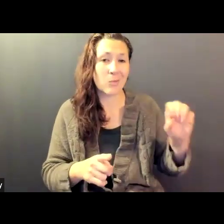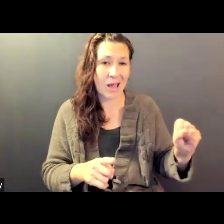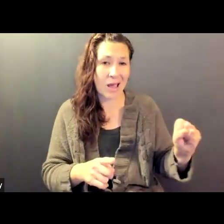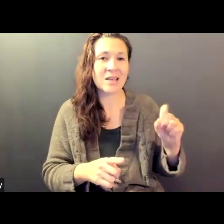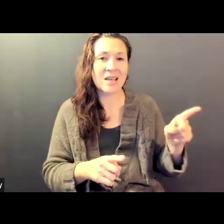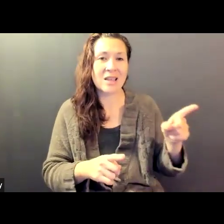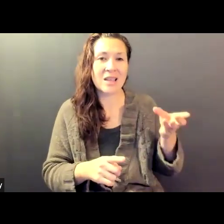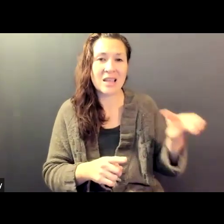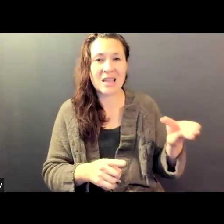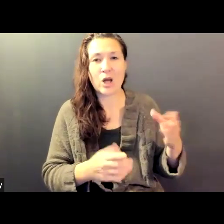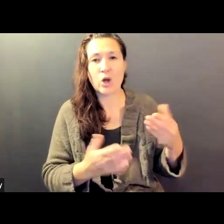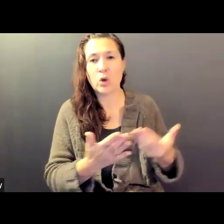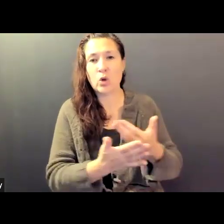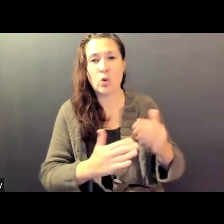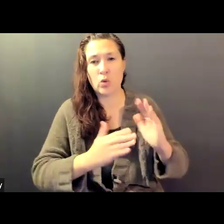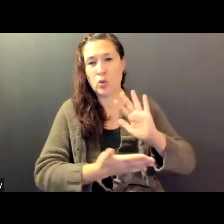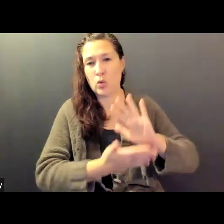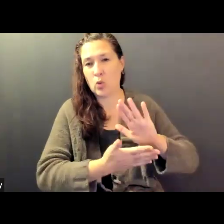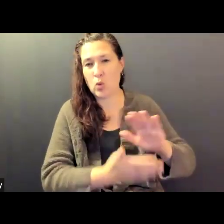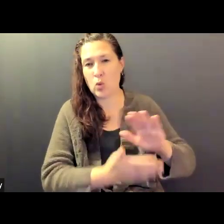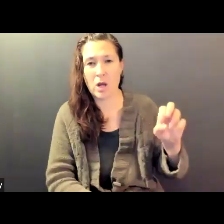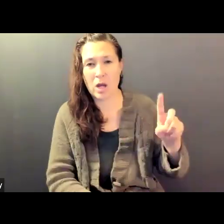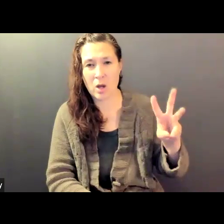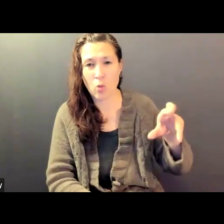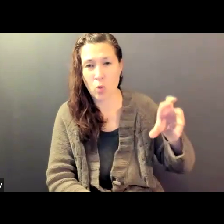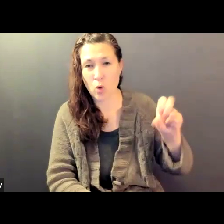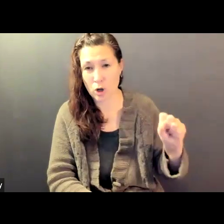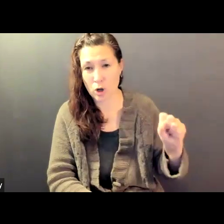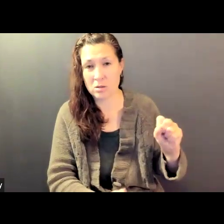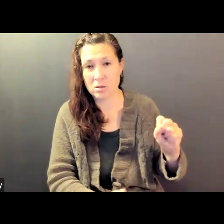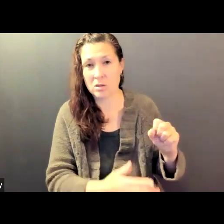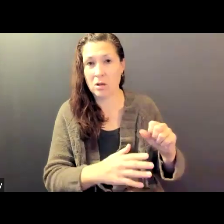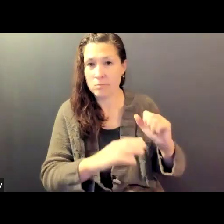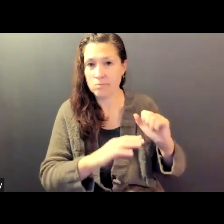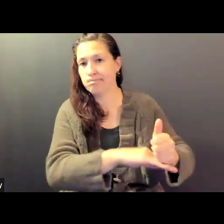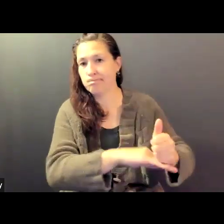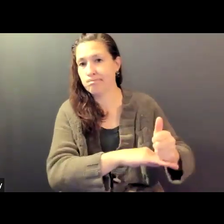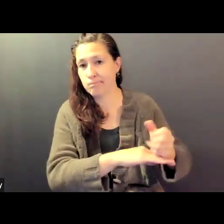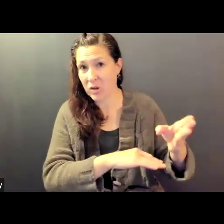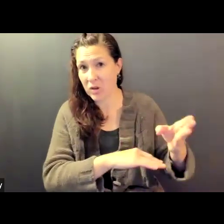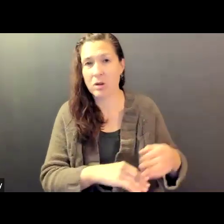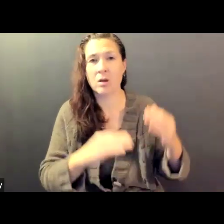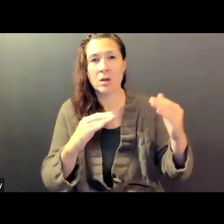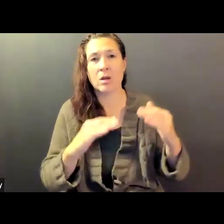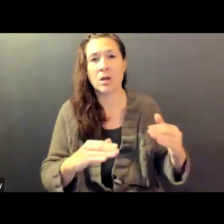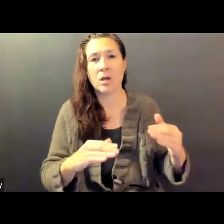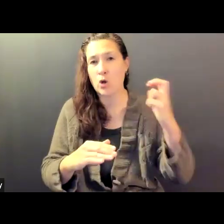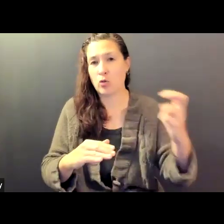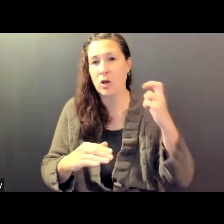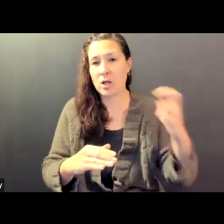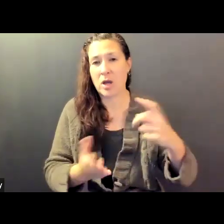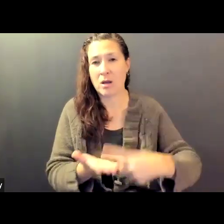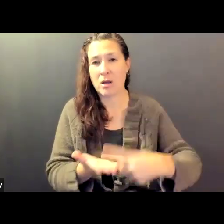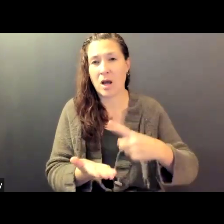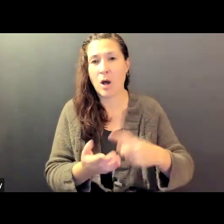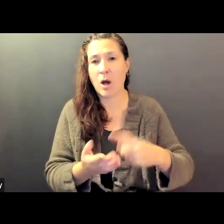space at the Edwards and really filling in that facility. You heard a little bit from transportation earlier about Zoom and from our